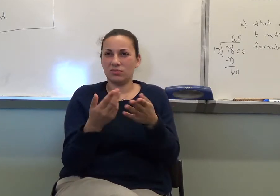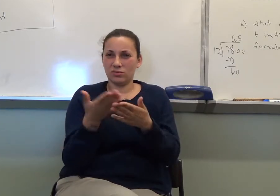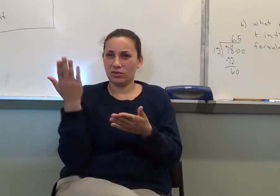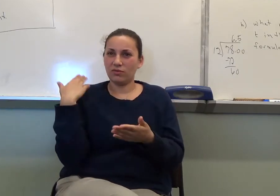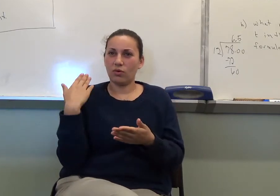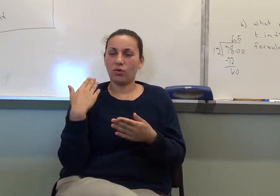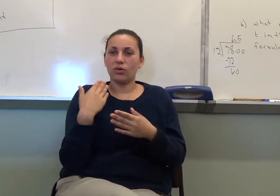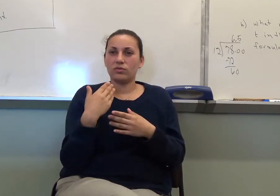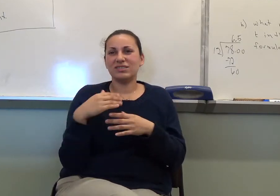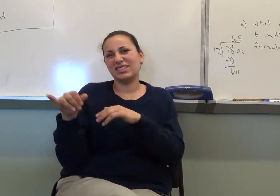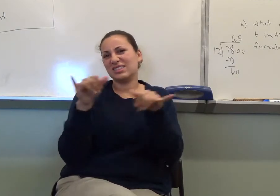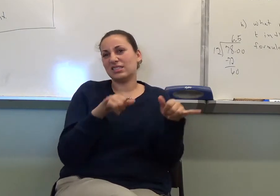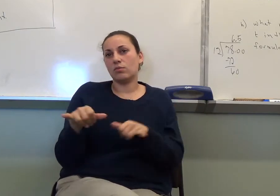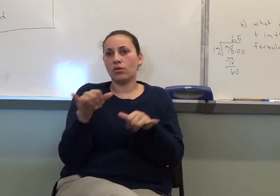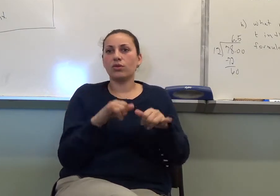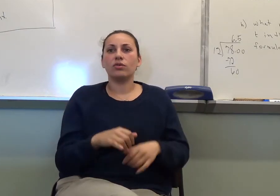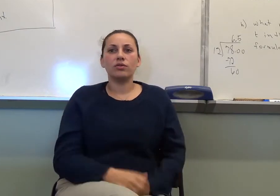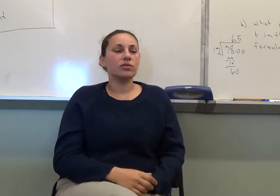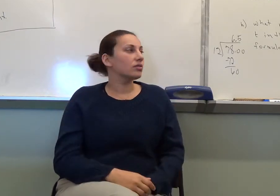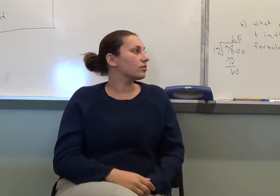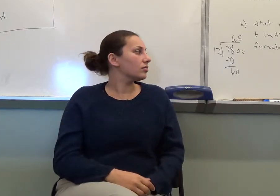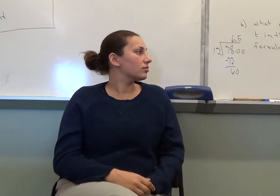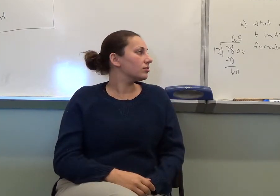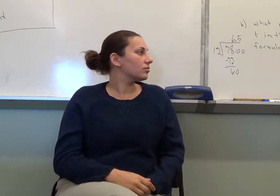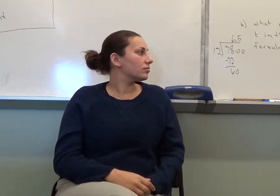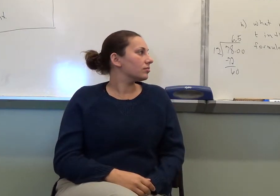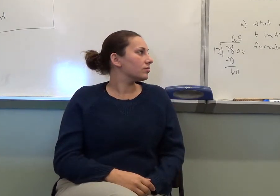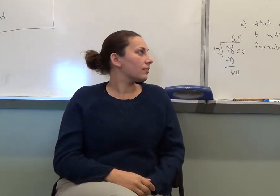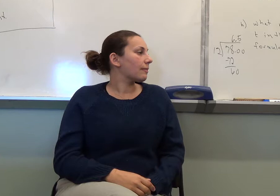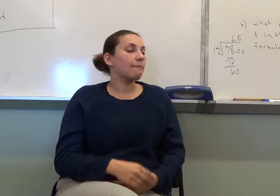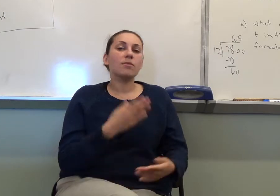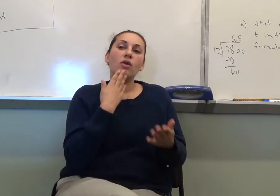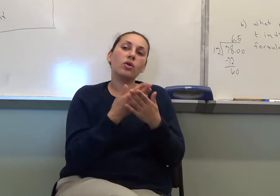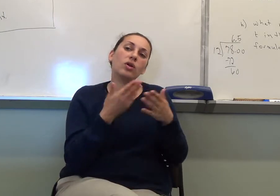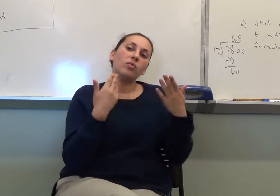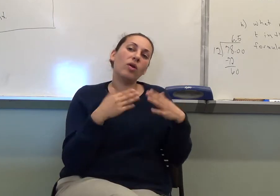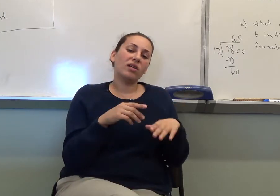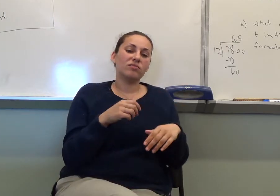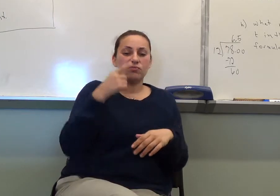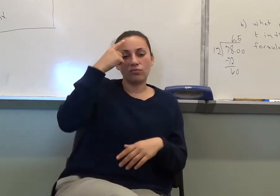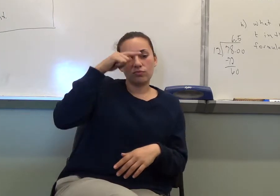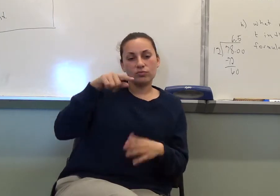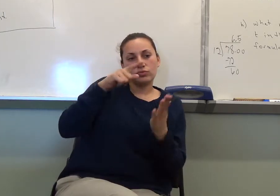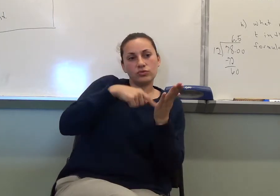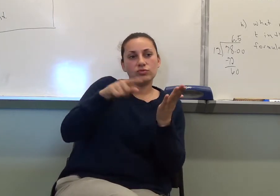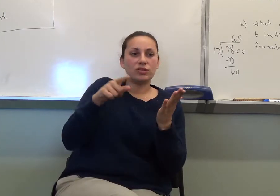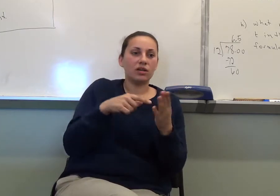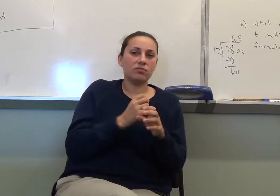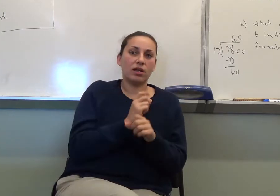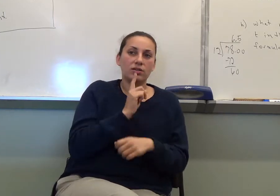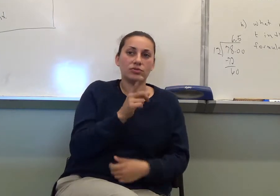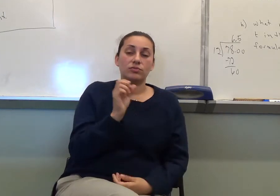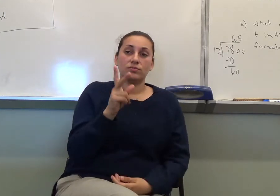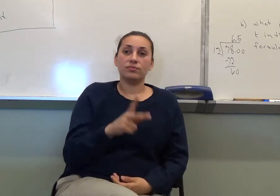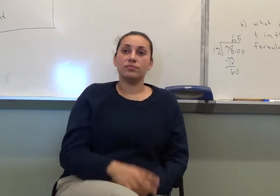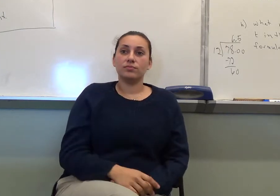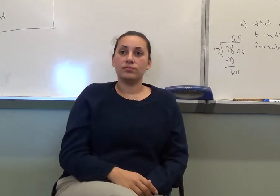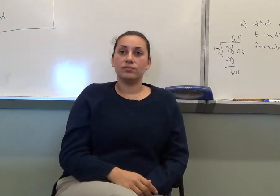probably a good way to just check and let's everybody do the same problem and see what you come out with